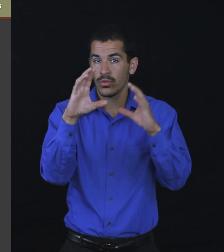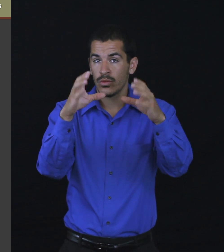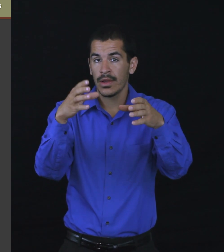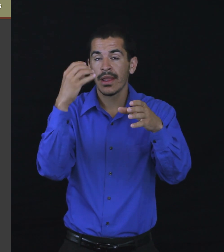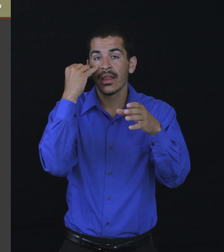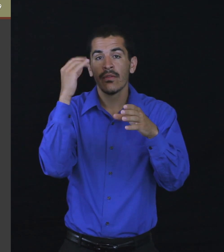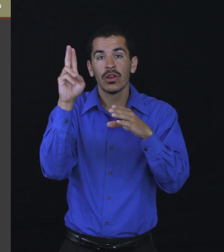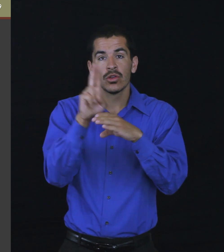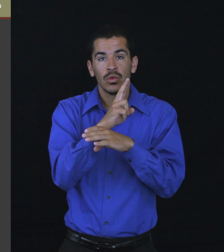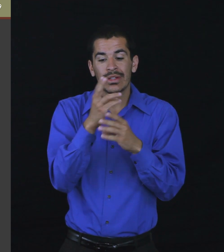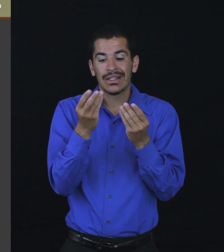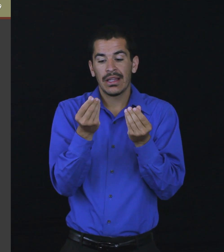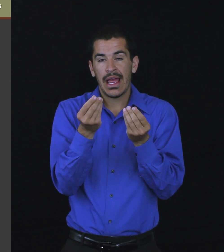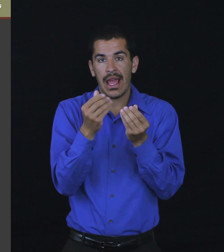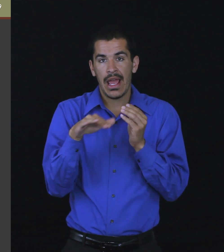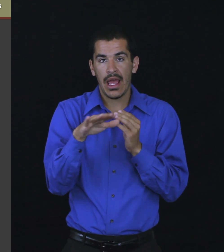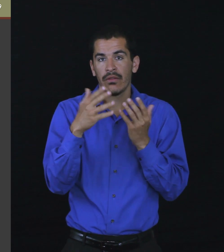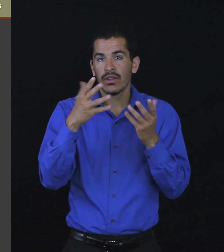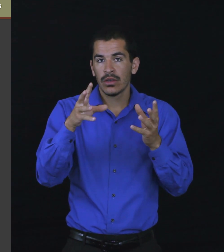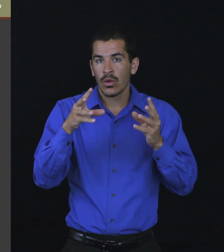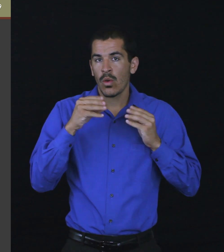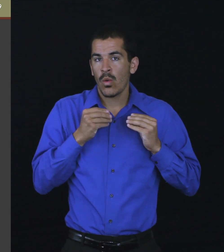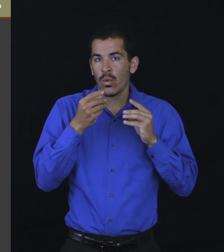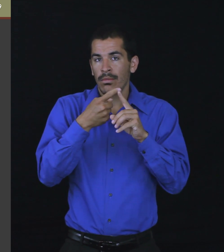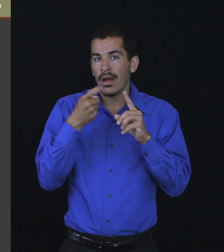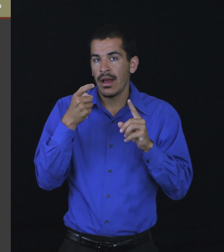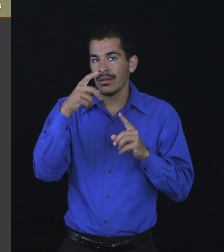PCD-owned land.